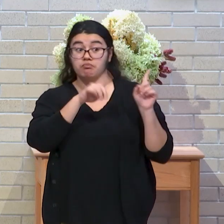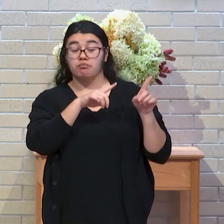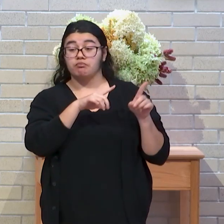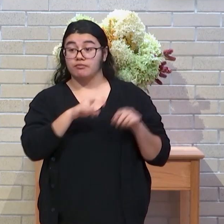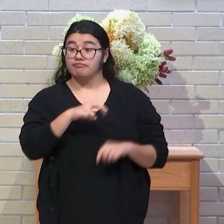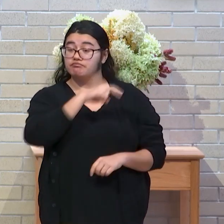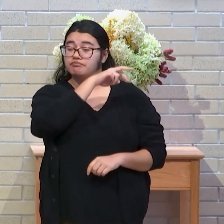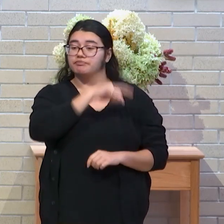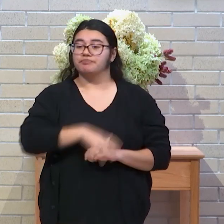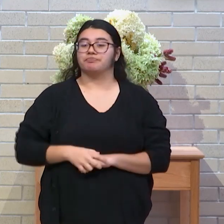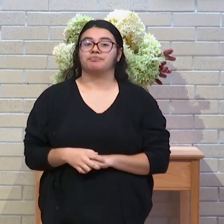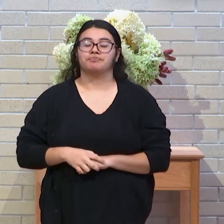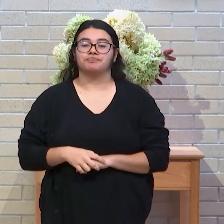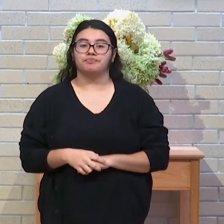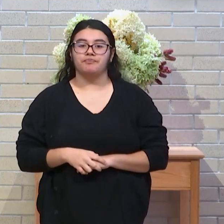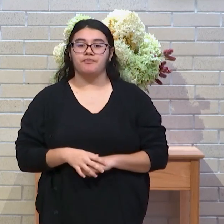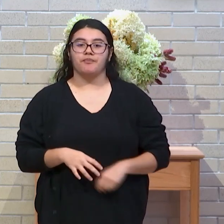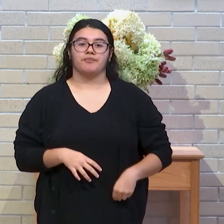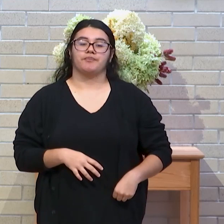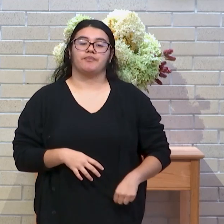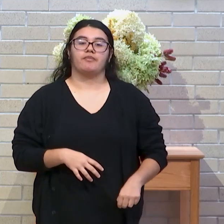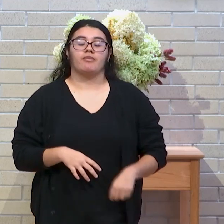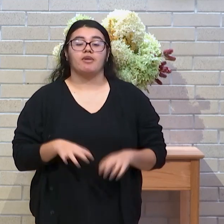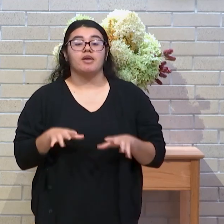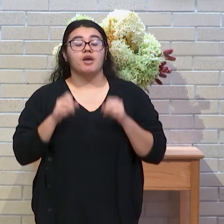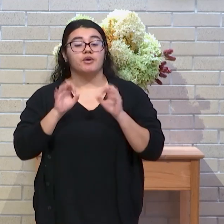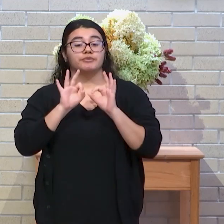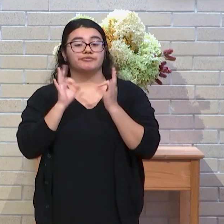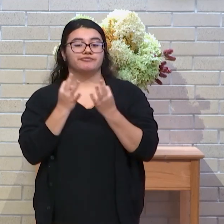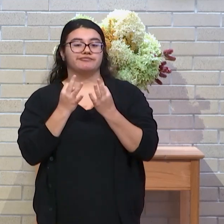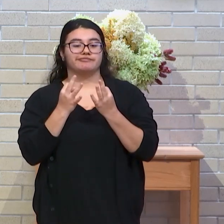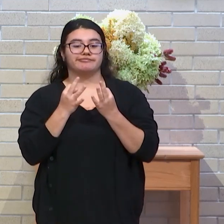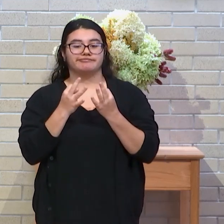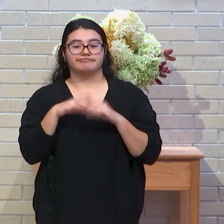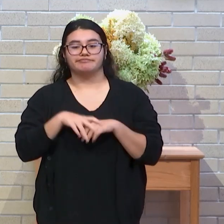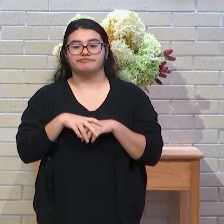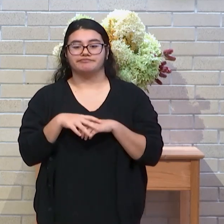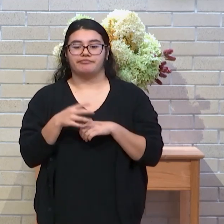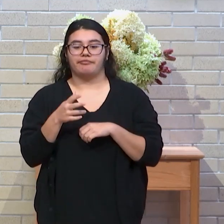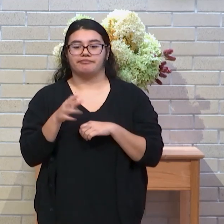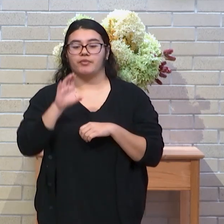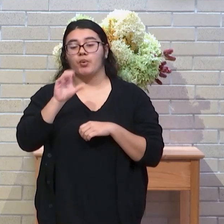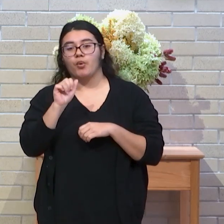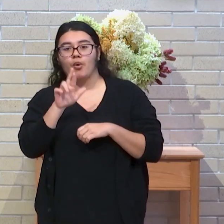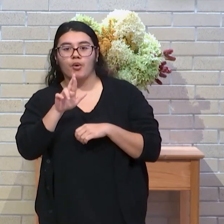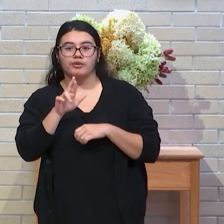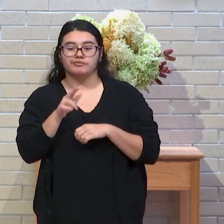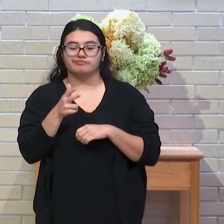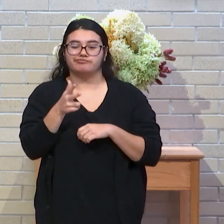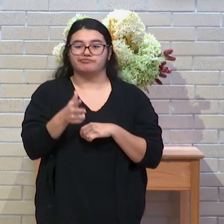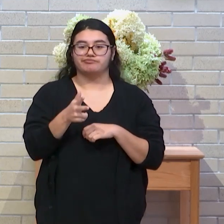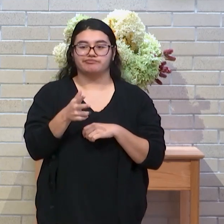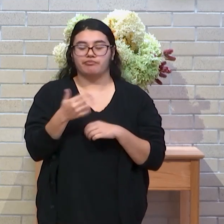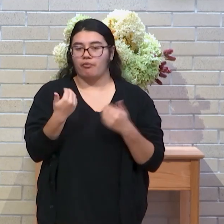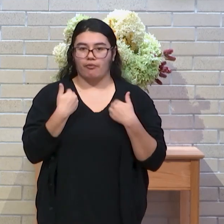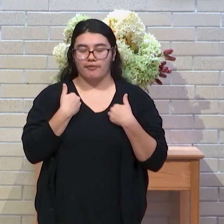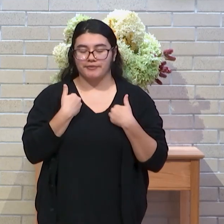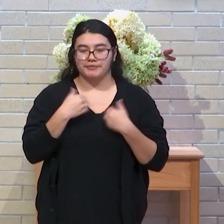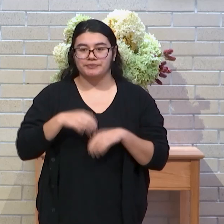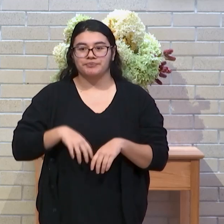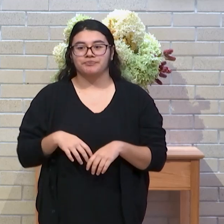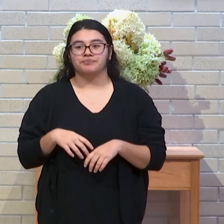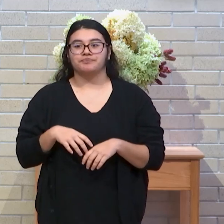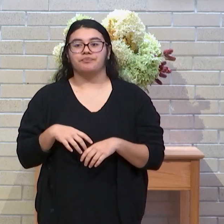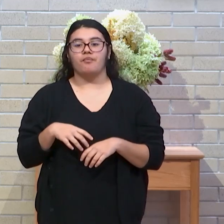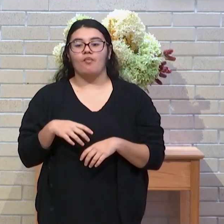volcano. My family didn't have a car, and it would have been an insanely long and brutal hike, so my dad, little brother Mateo, and